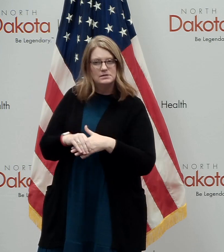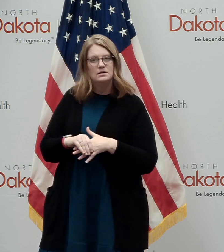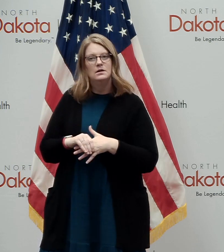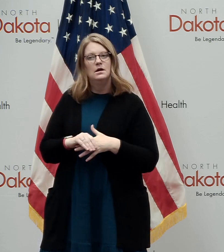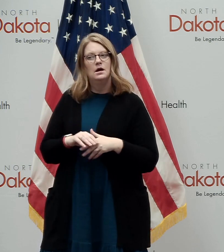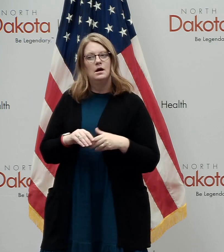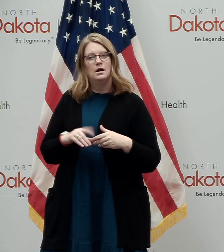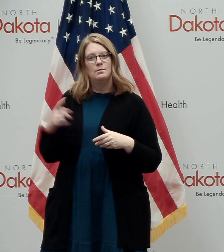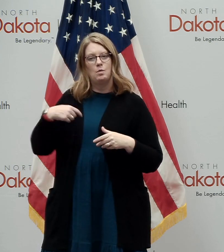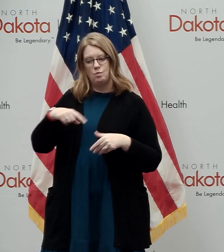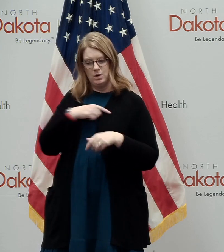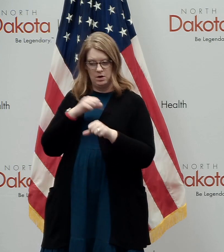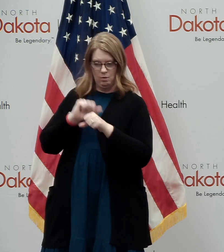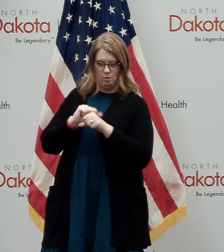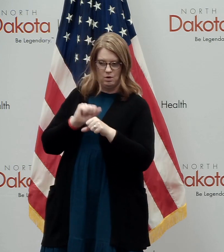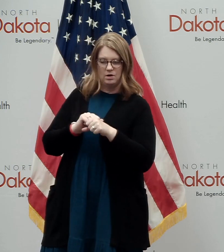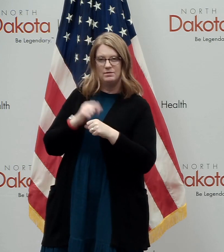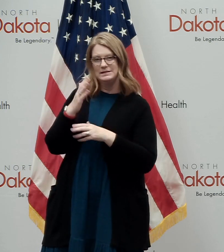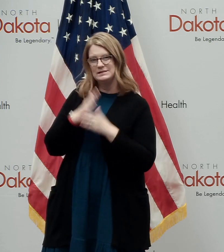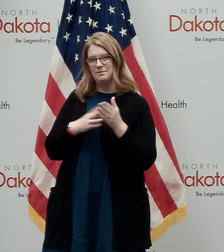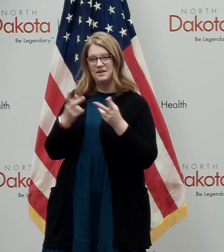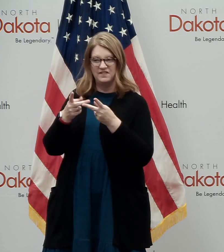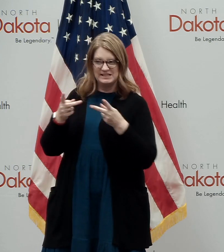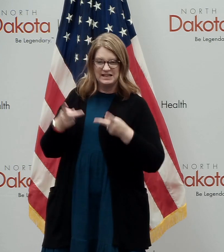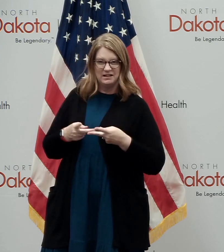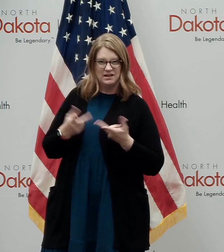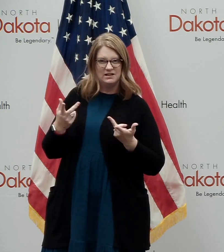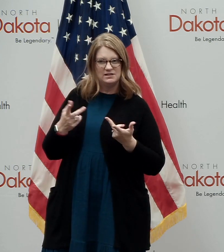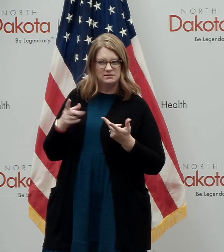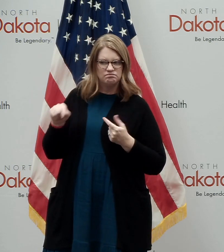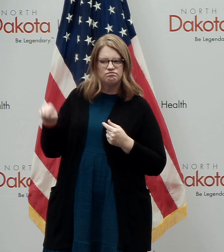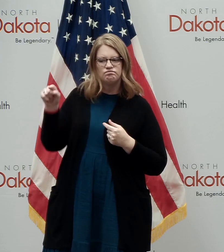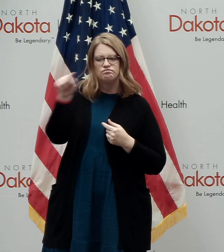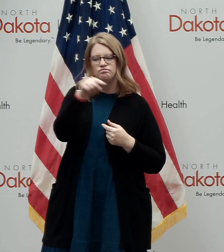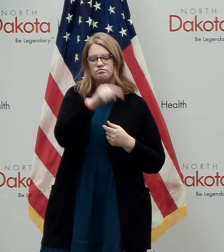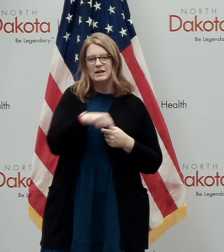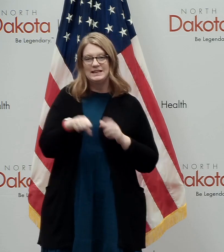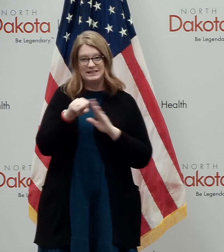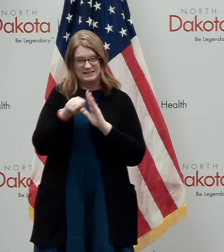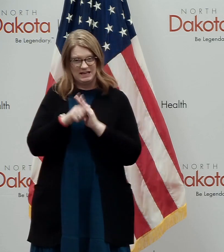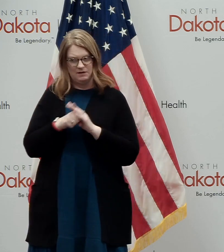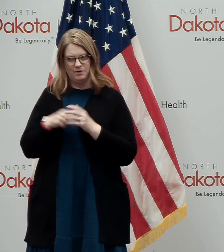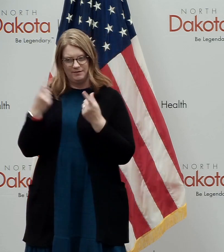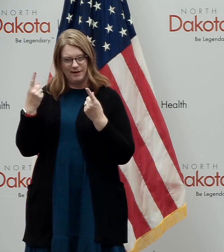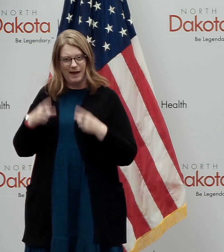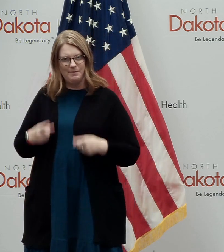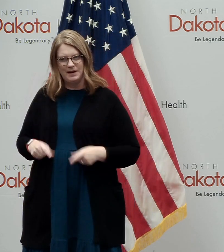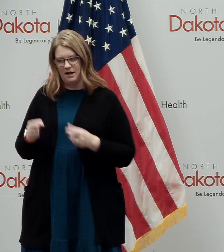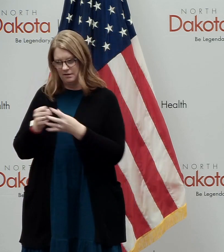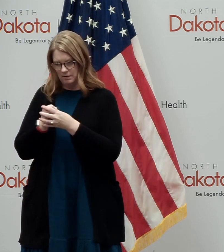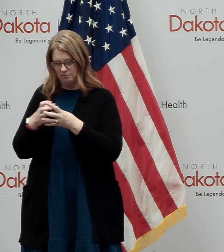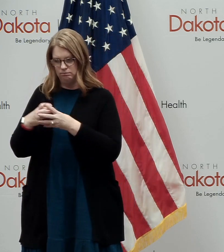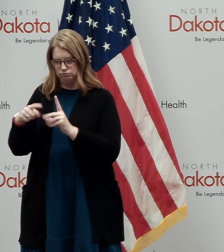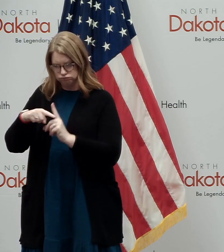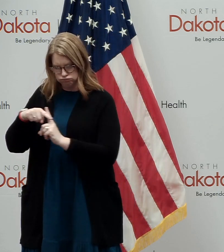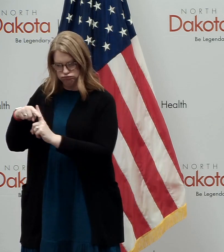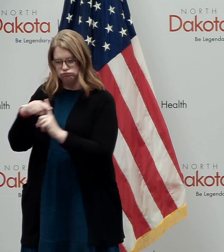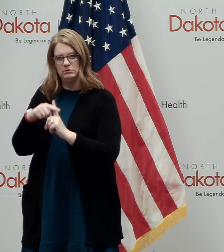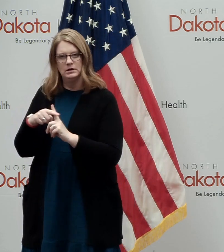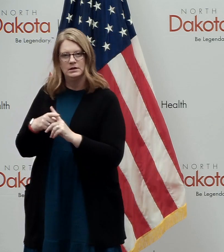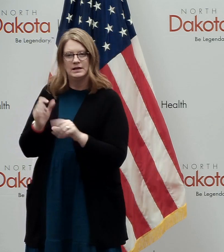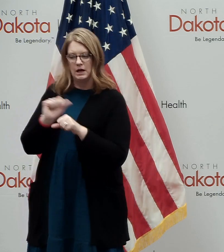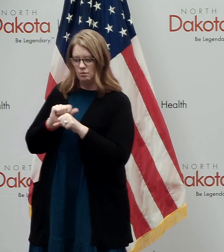at, and we are working with some of the facilities in the state that have had these outbreaks to work with them in acquiring